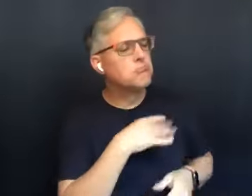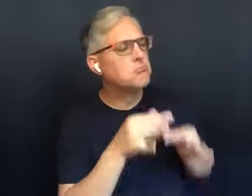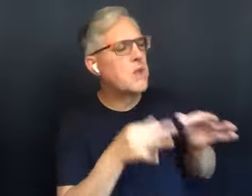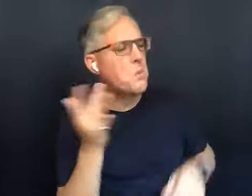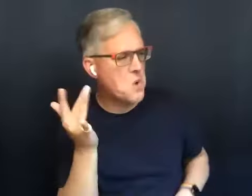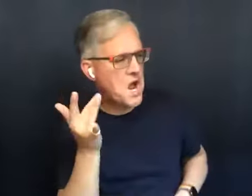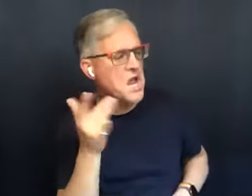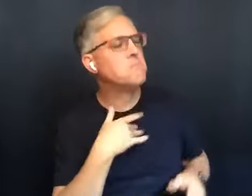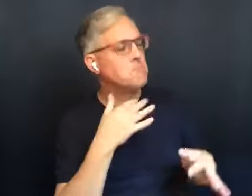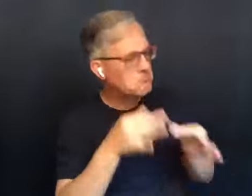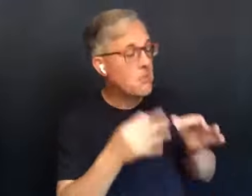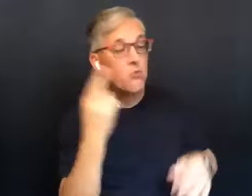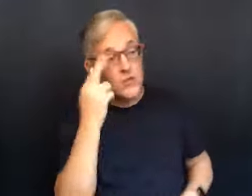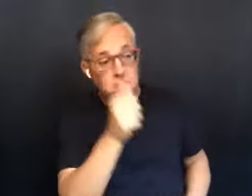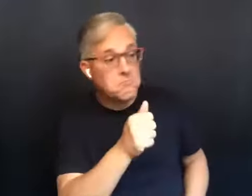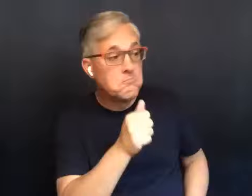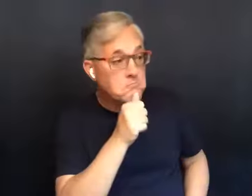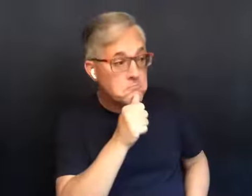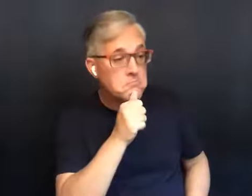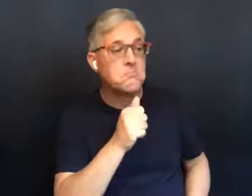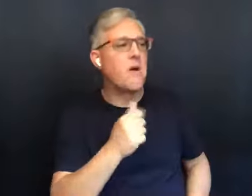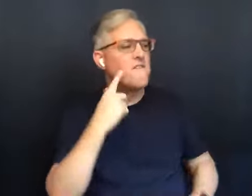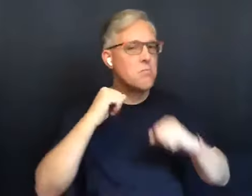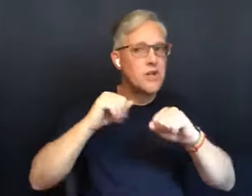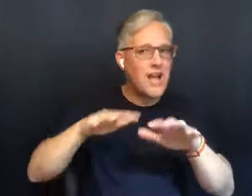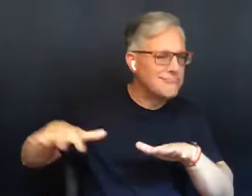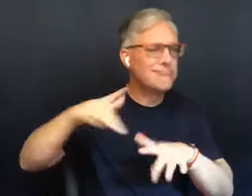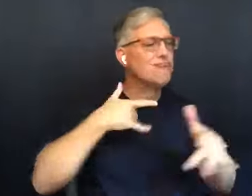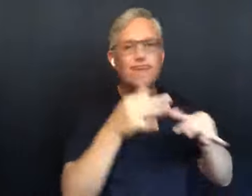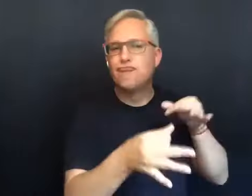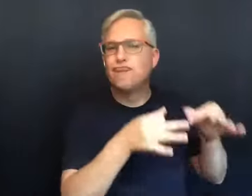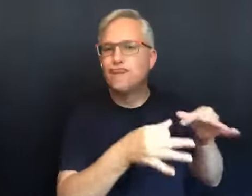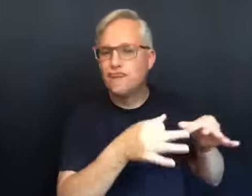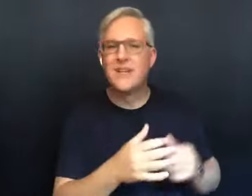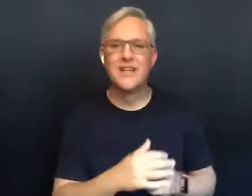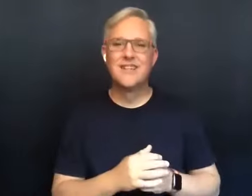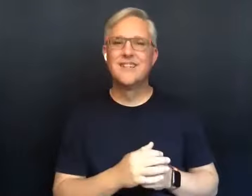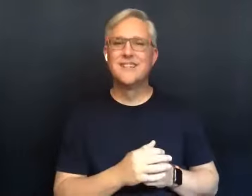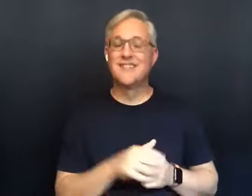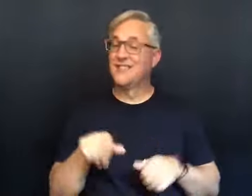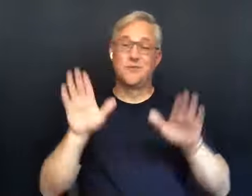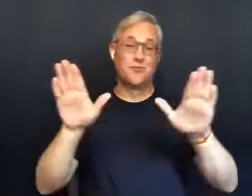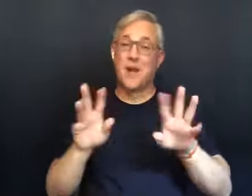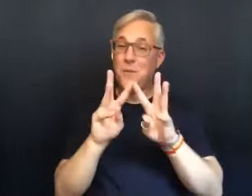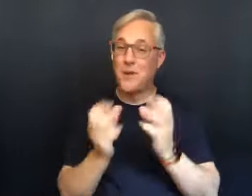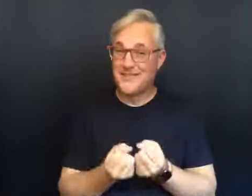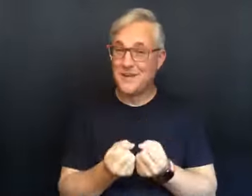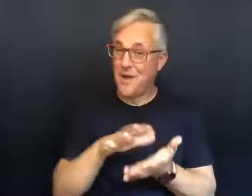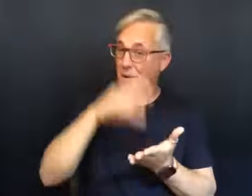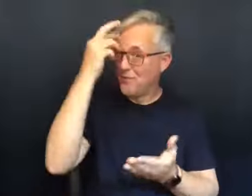like I said, new people might not understand anonymity, and we have to share the why. We're responsible for that, to explain why we're anonymous.